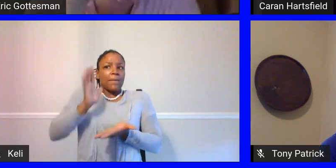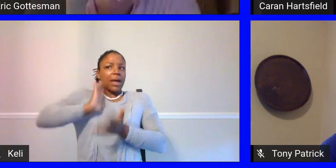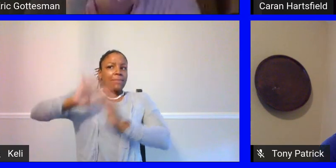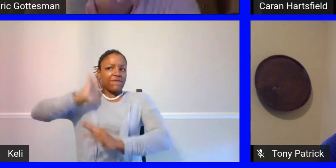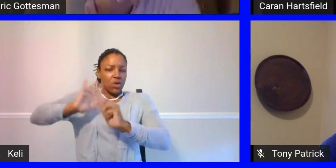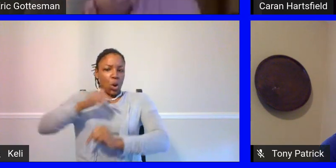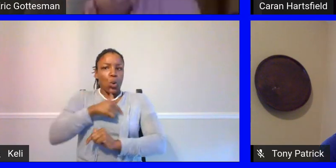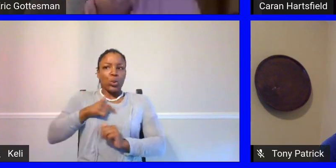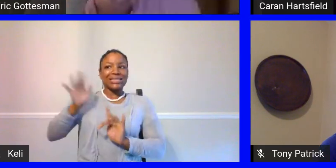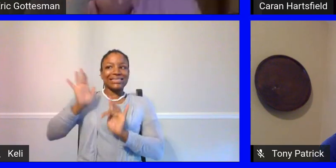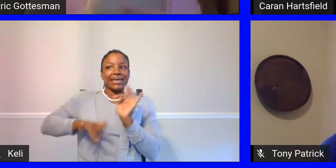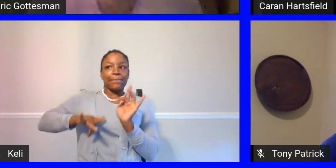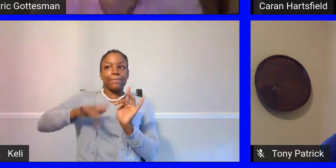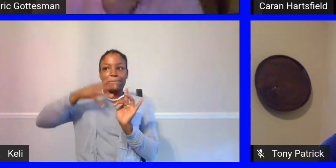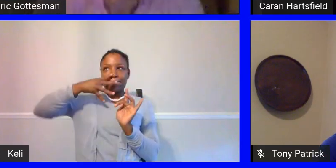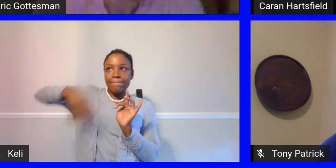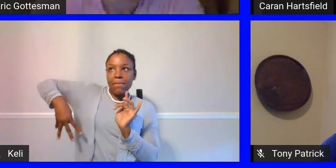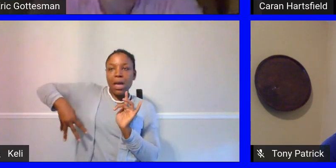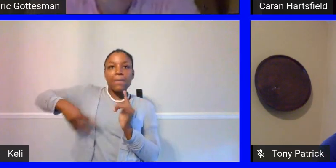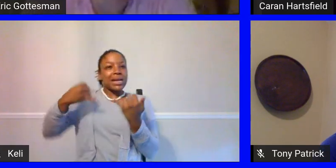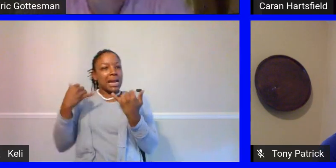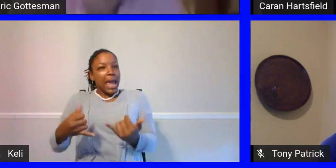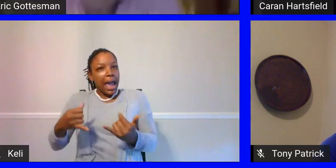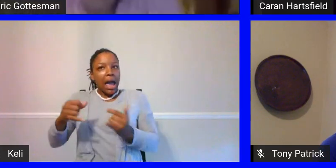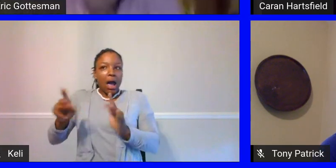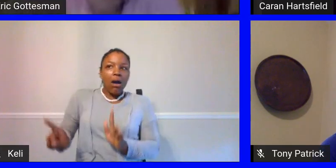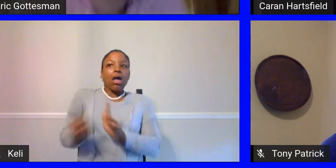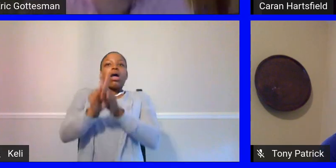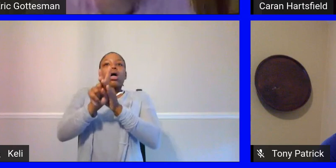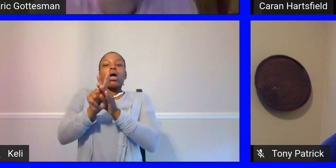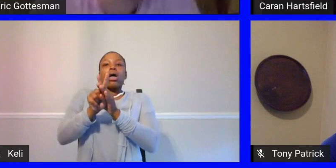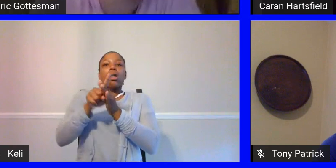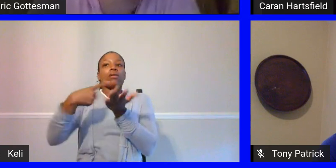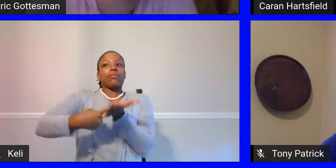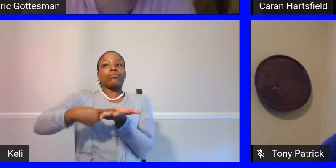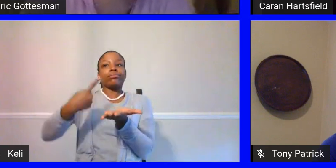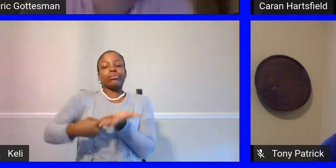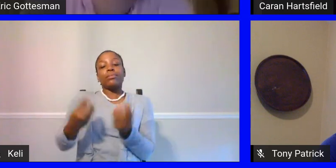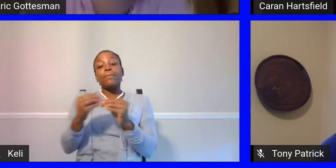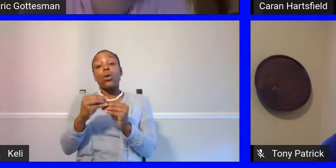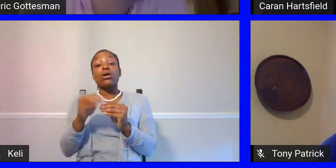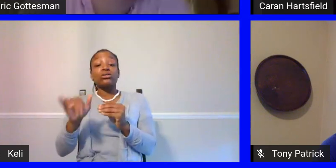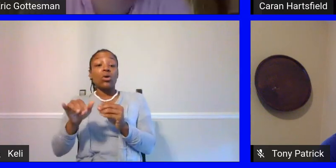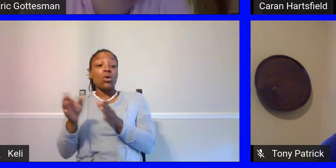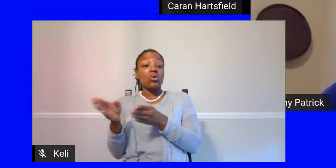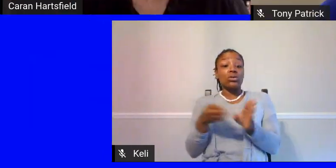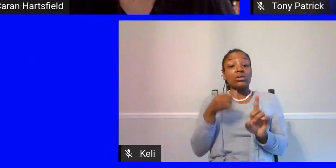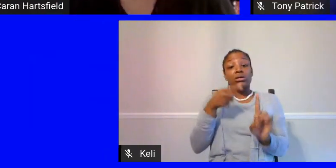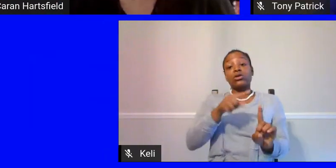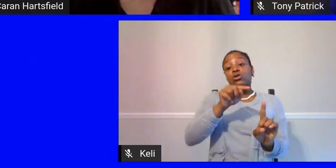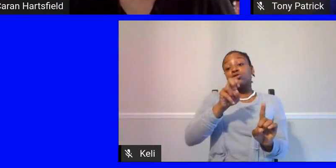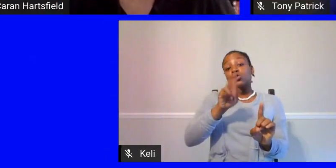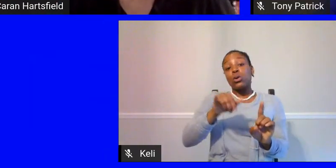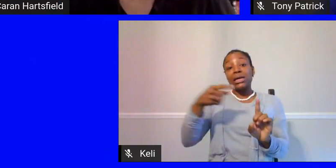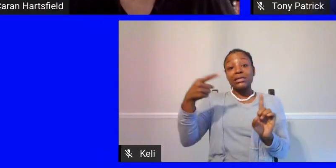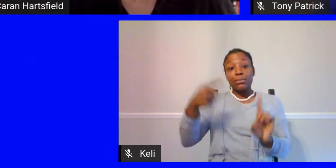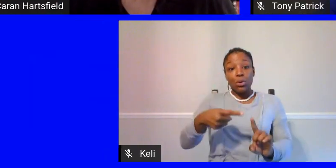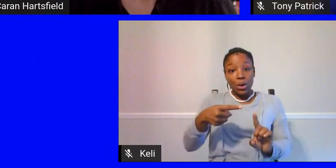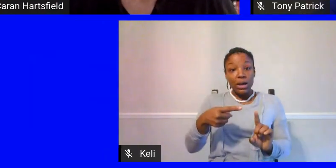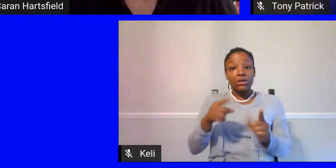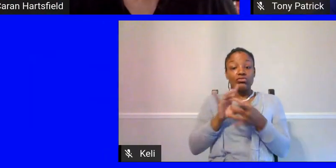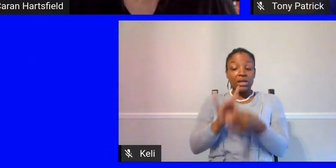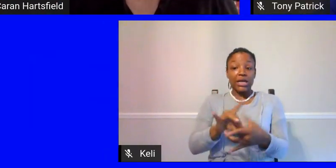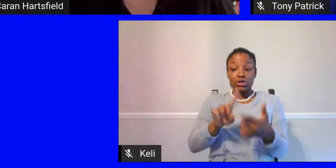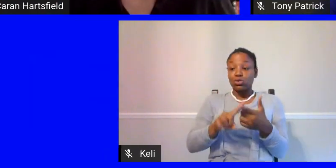past. And so I think to Tony's point about being essential workers, I think that speaks directly to